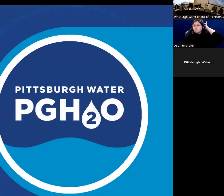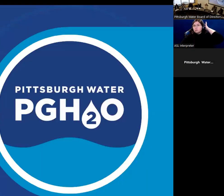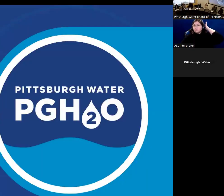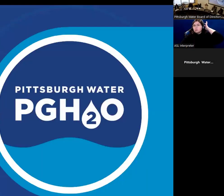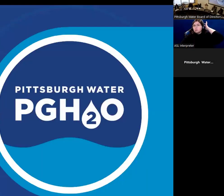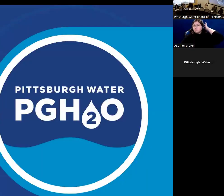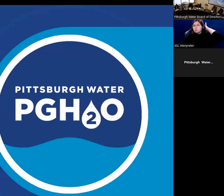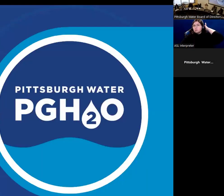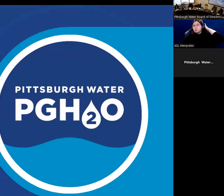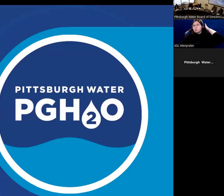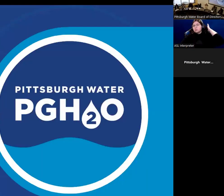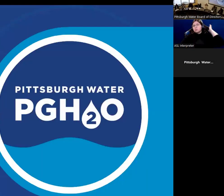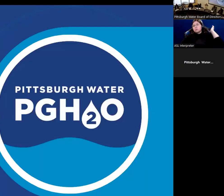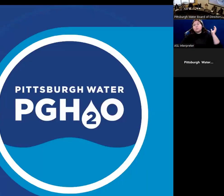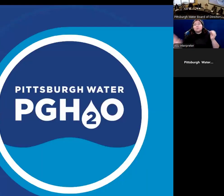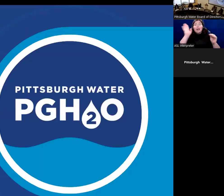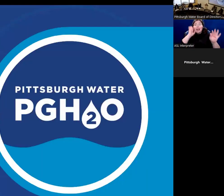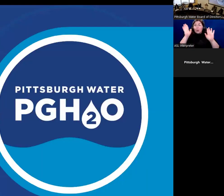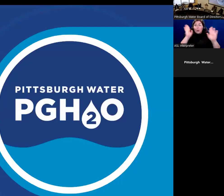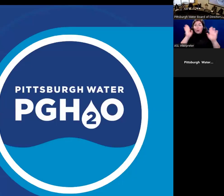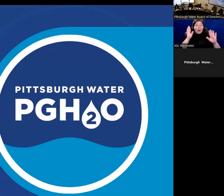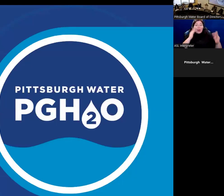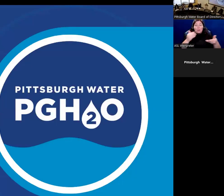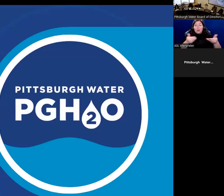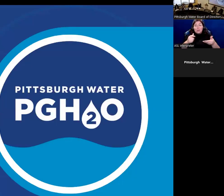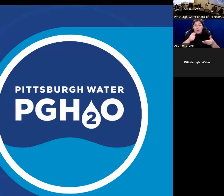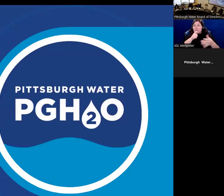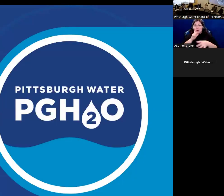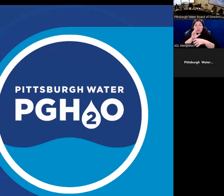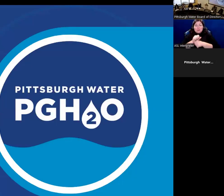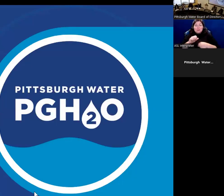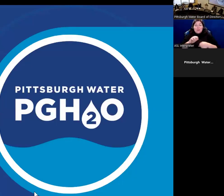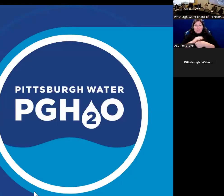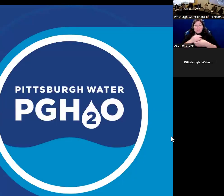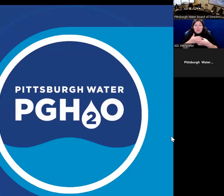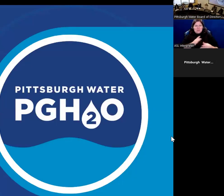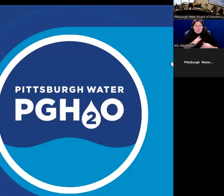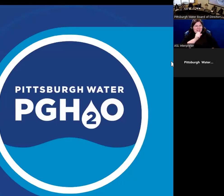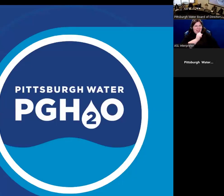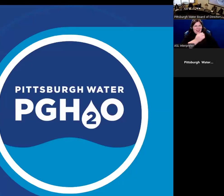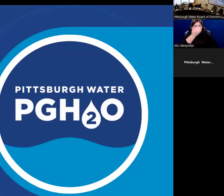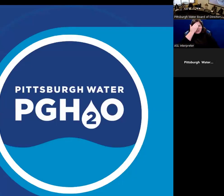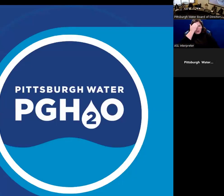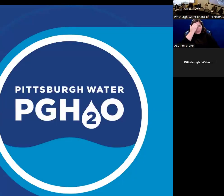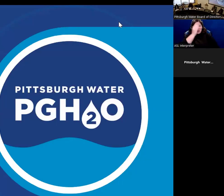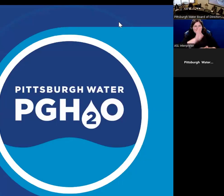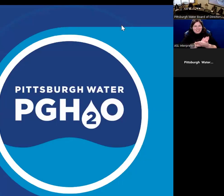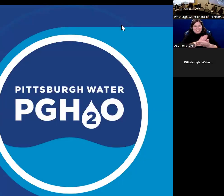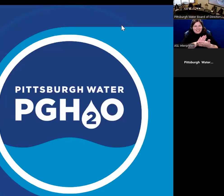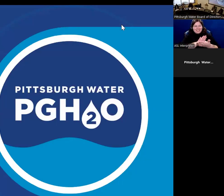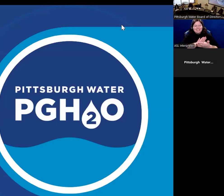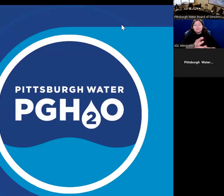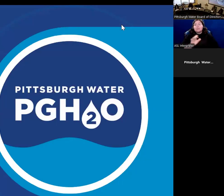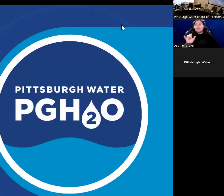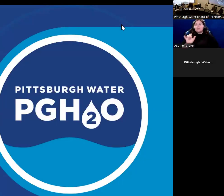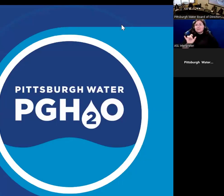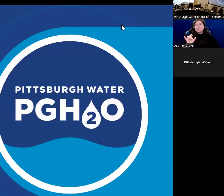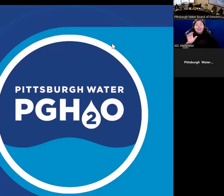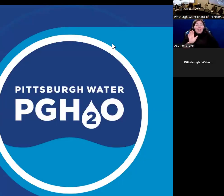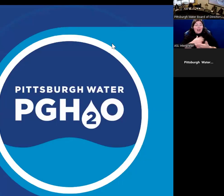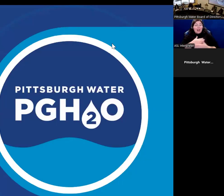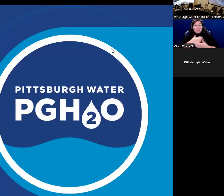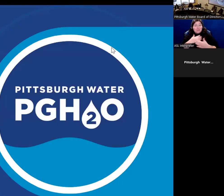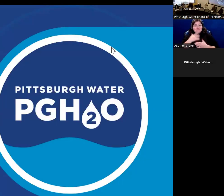Morning, Megan, Jordan, welcome. I'm used to a full room here. So. I know. It's nice. Happy